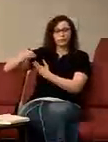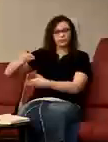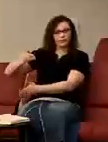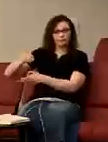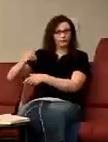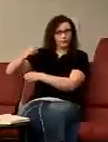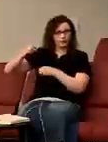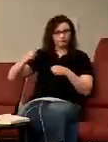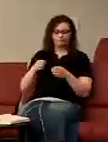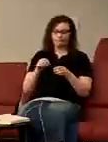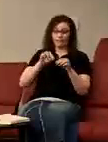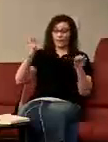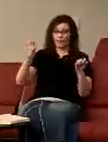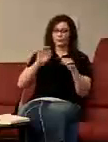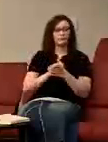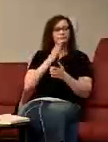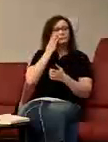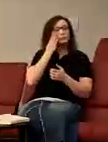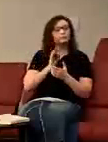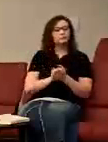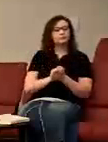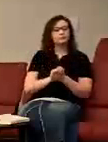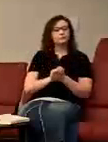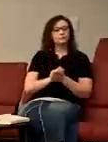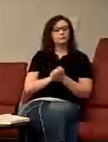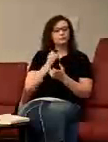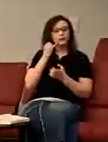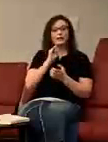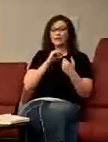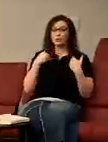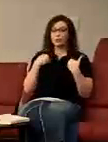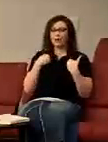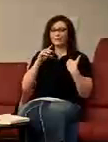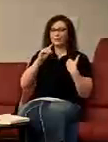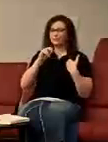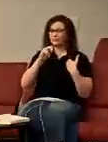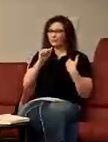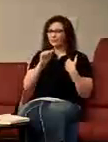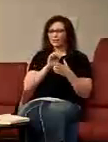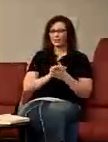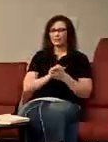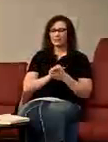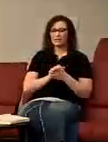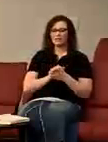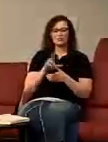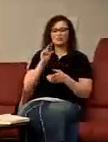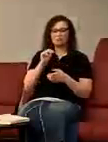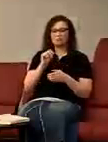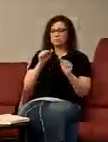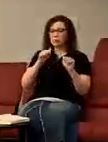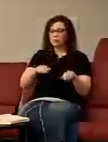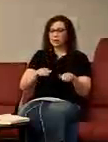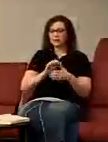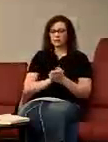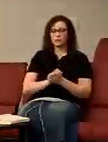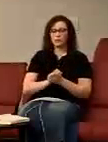got to be, you know. If I don't have those genes, there's no possible way to even theorize how